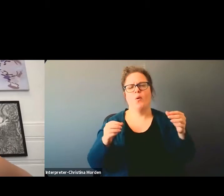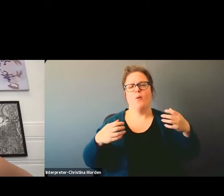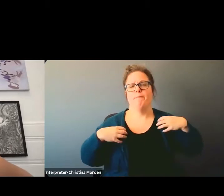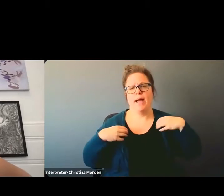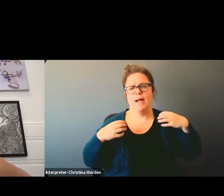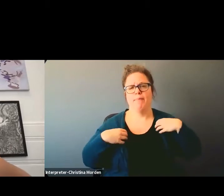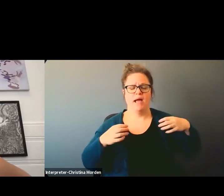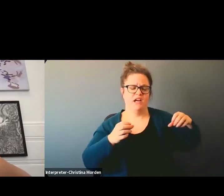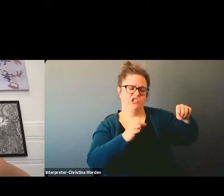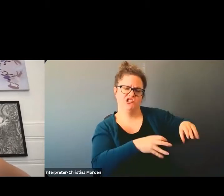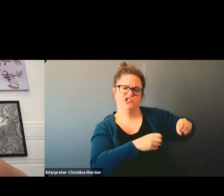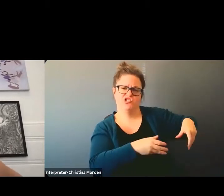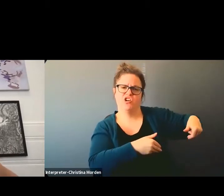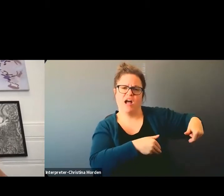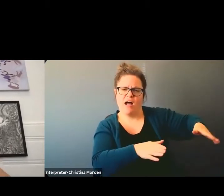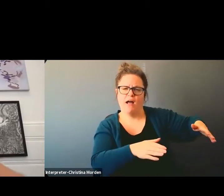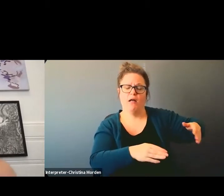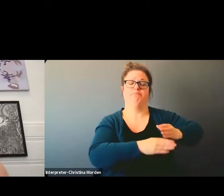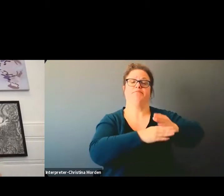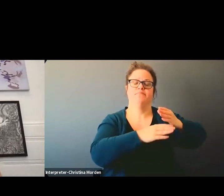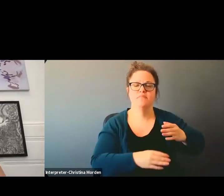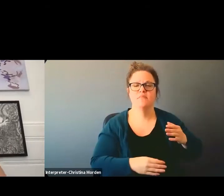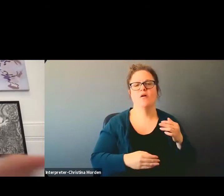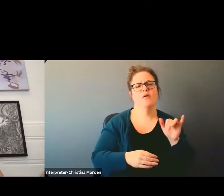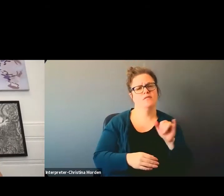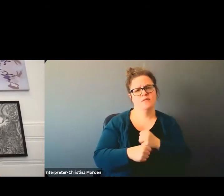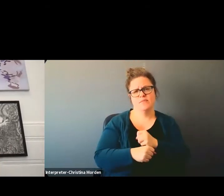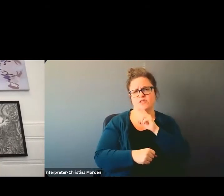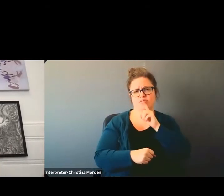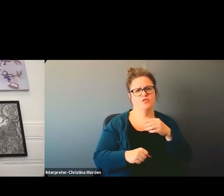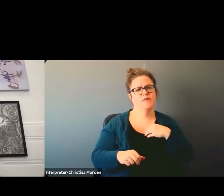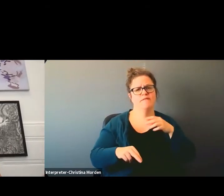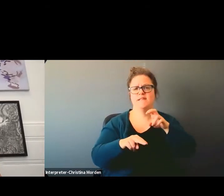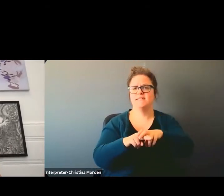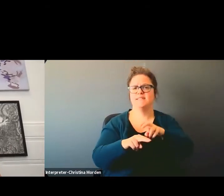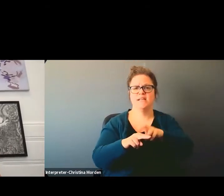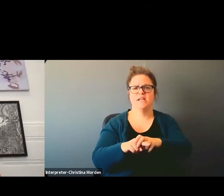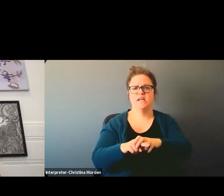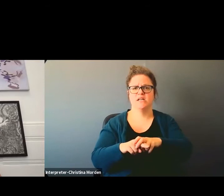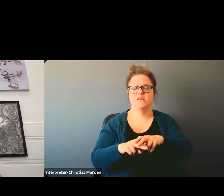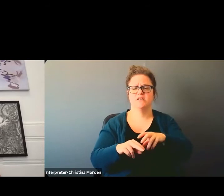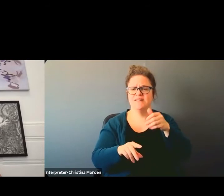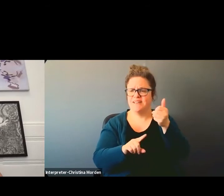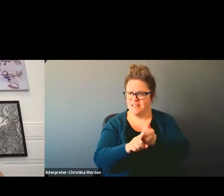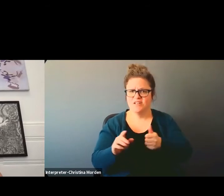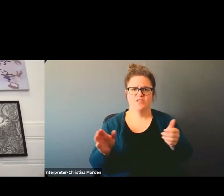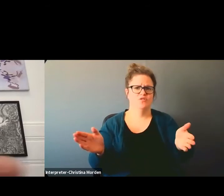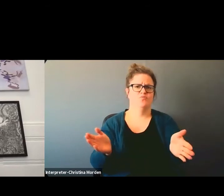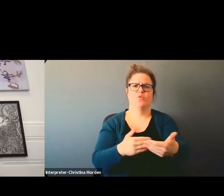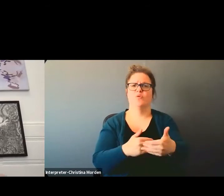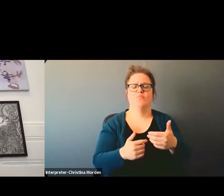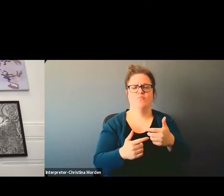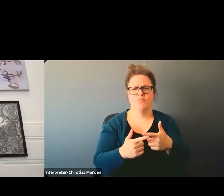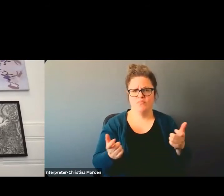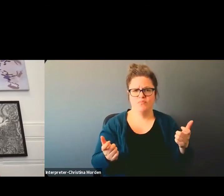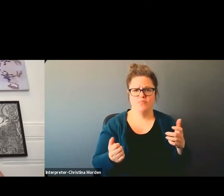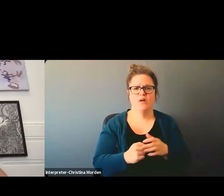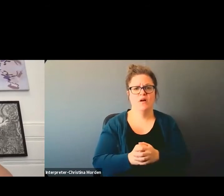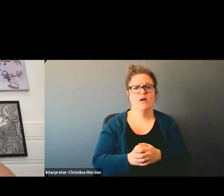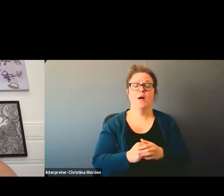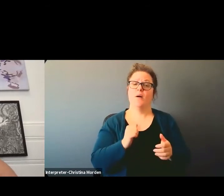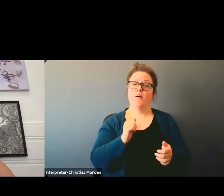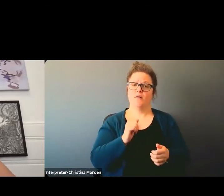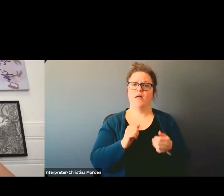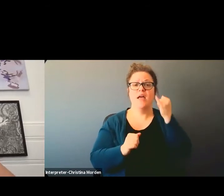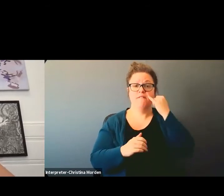also important to make sure there's seating available throughout the entire of the event, including those parts where most people typically